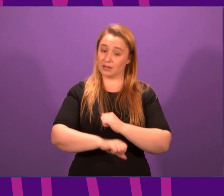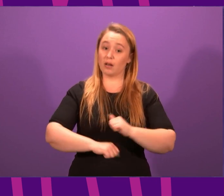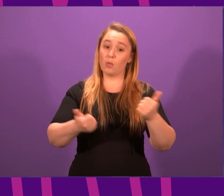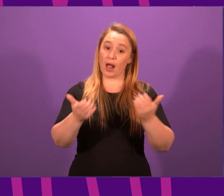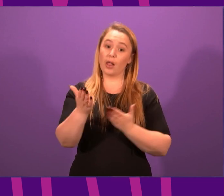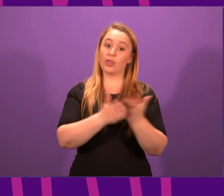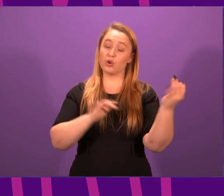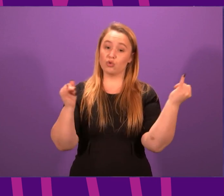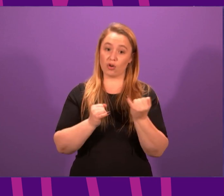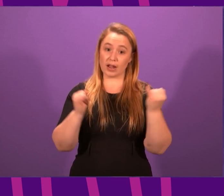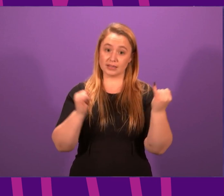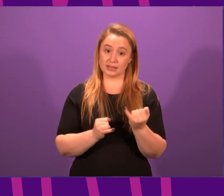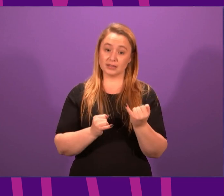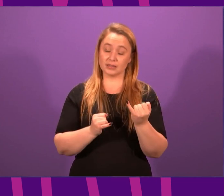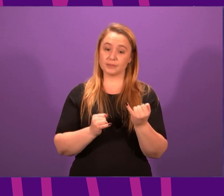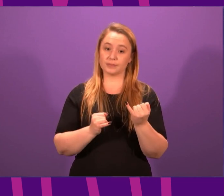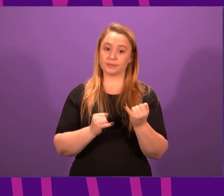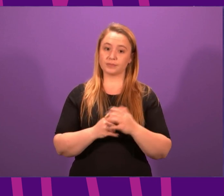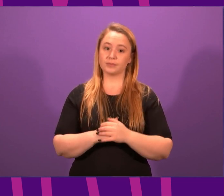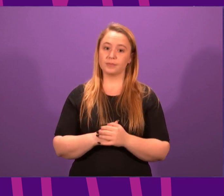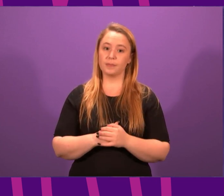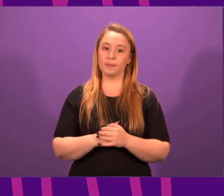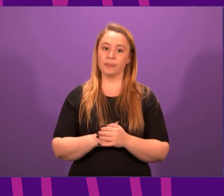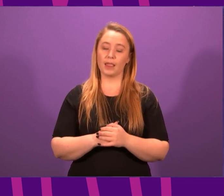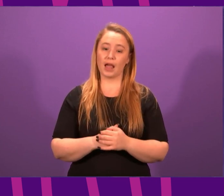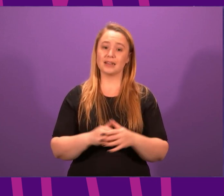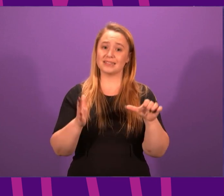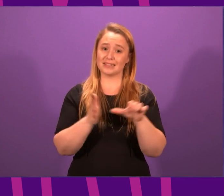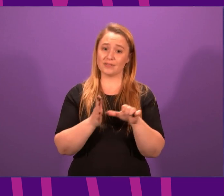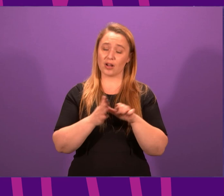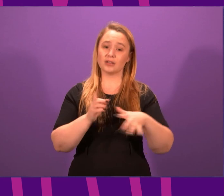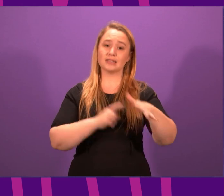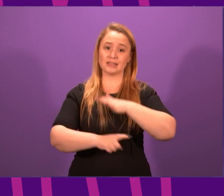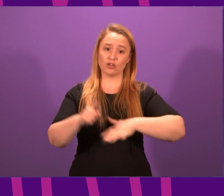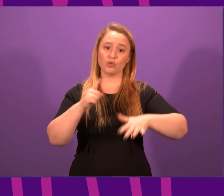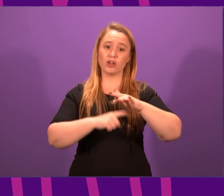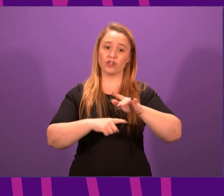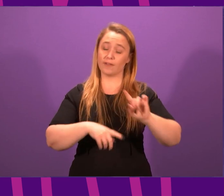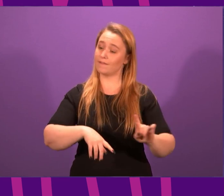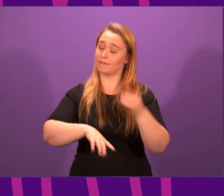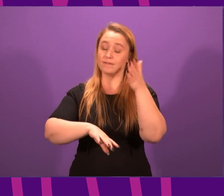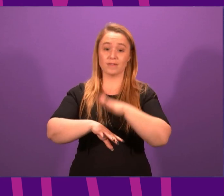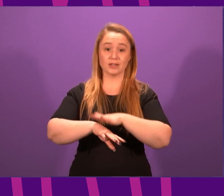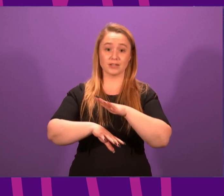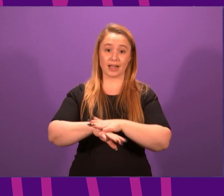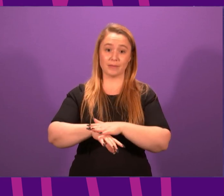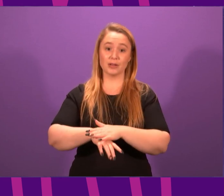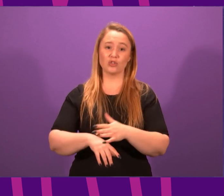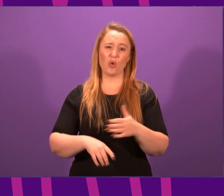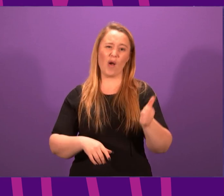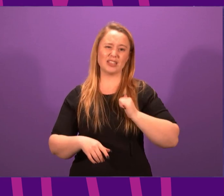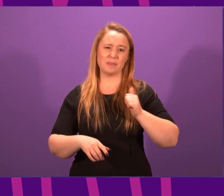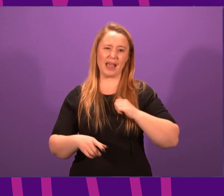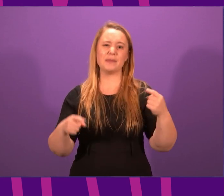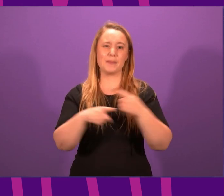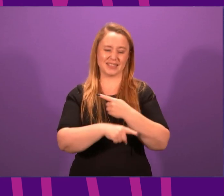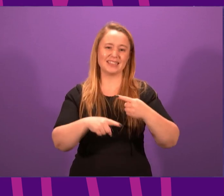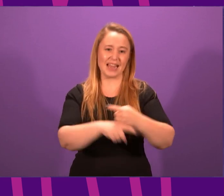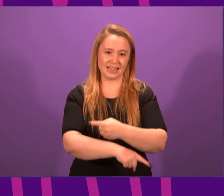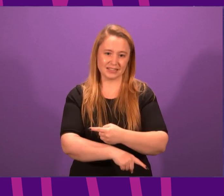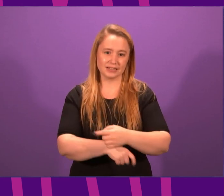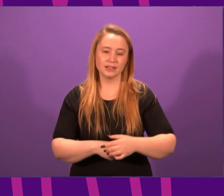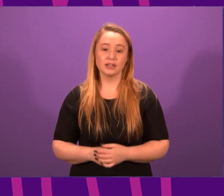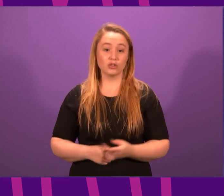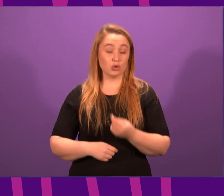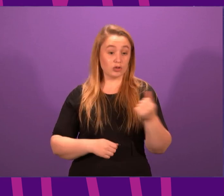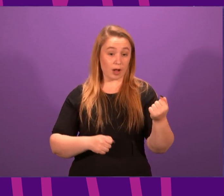it would be inconceivable to expect this or any other government to navigate such difficult, unprecedented times without putting a foot wrong. Like elsewhere, there were things